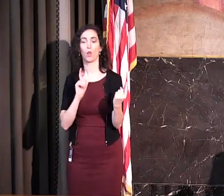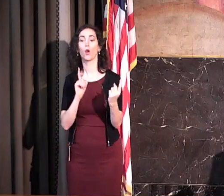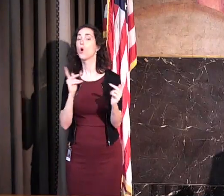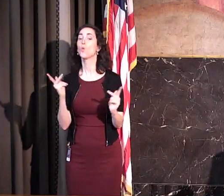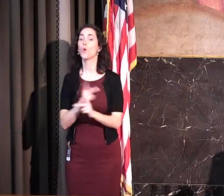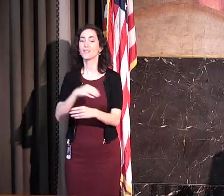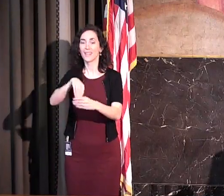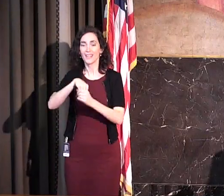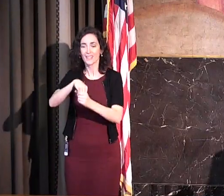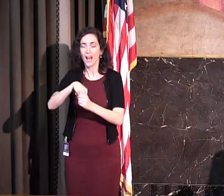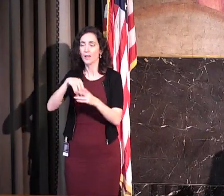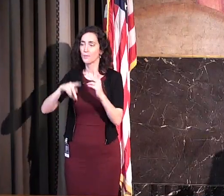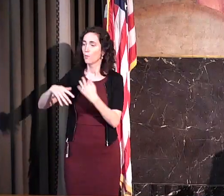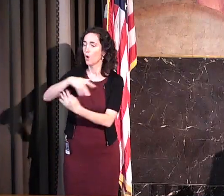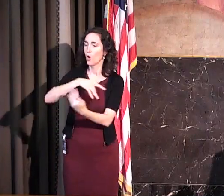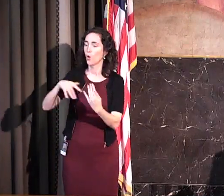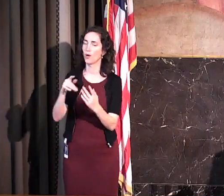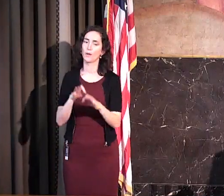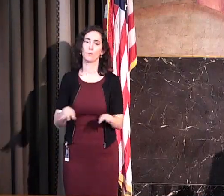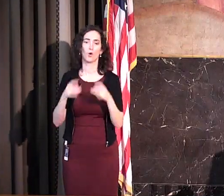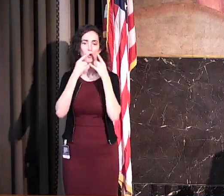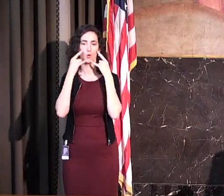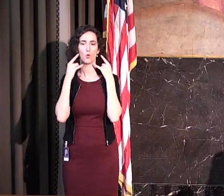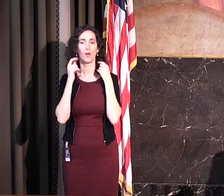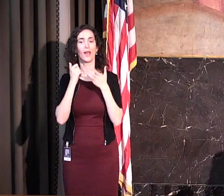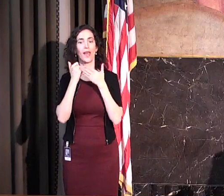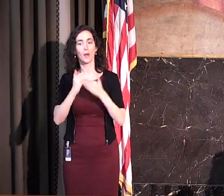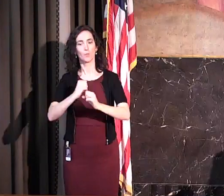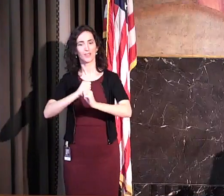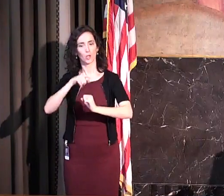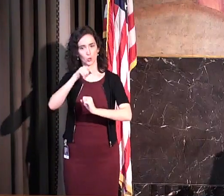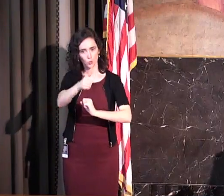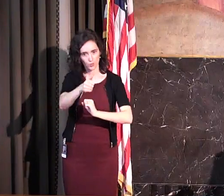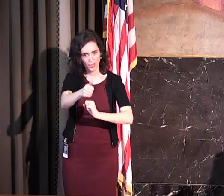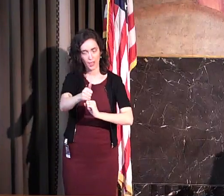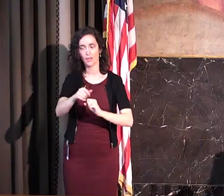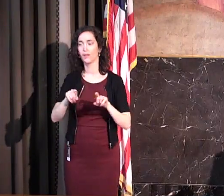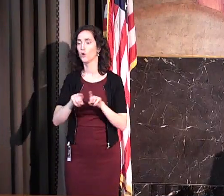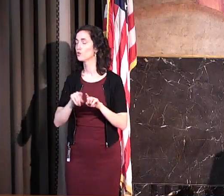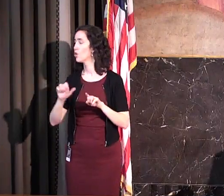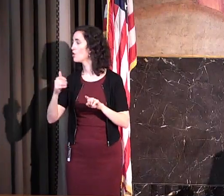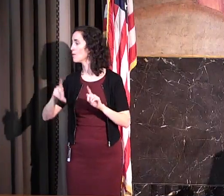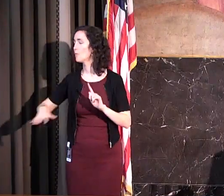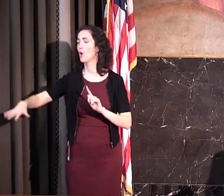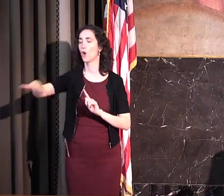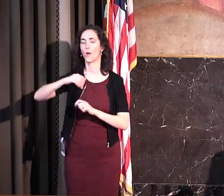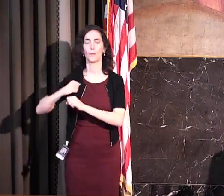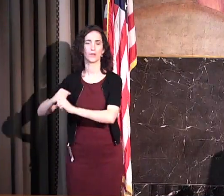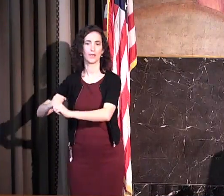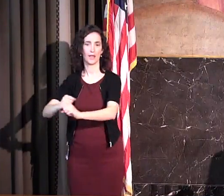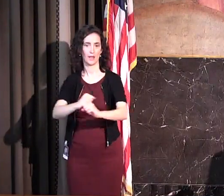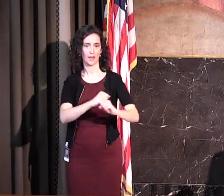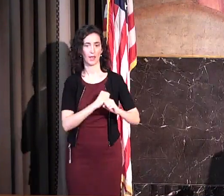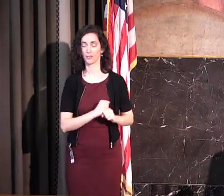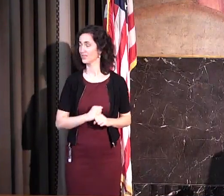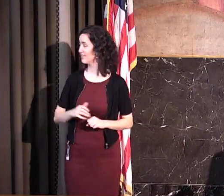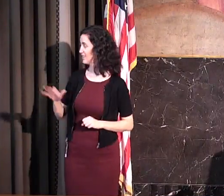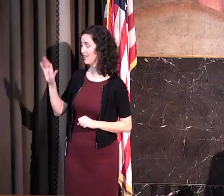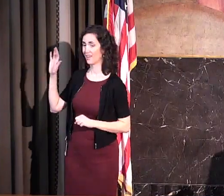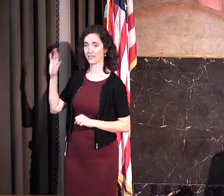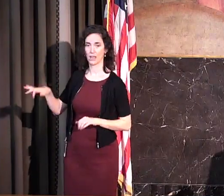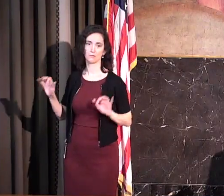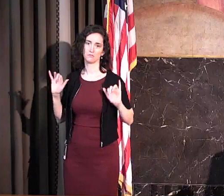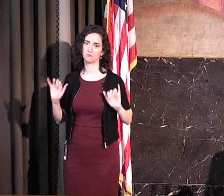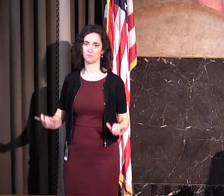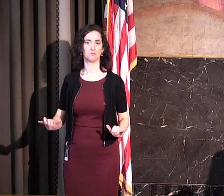and around other people. That is for your protection and for the protection of everyone around you. That recommendation certainly does not